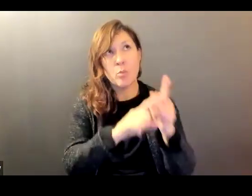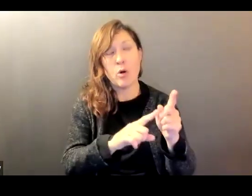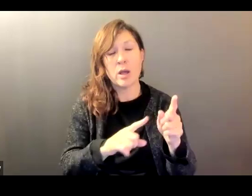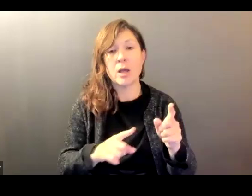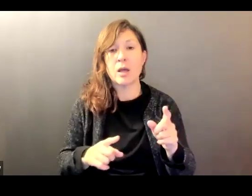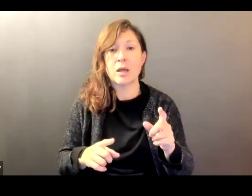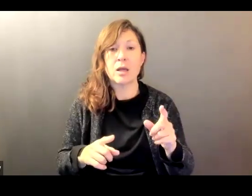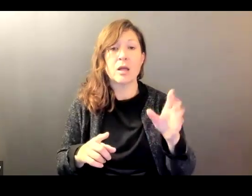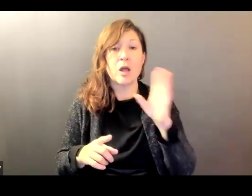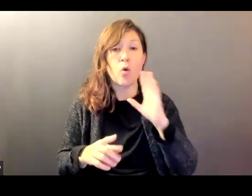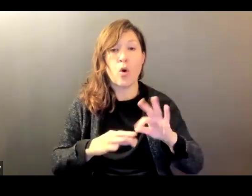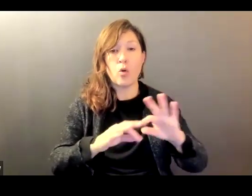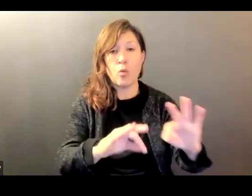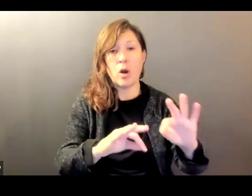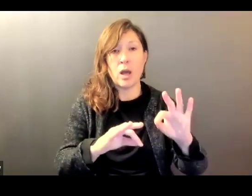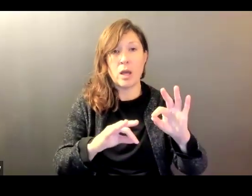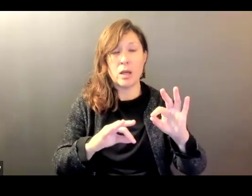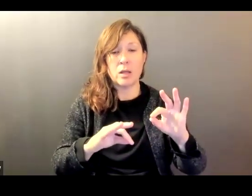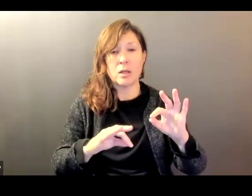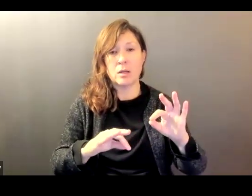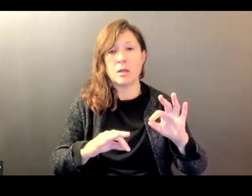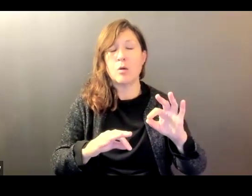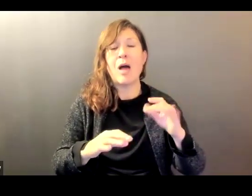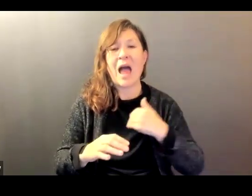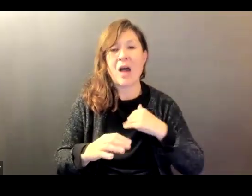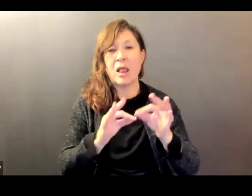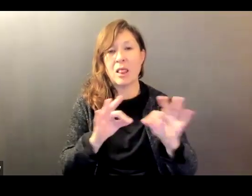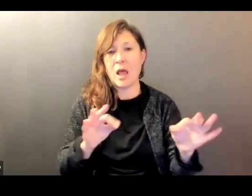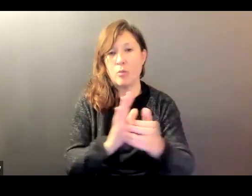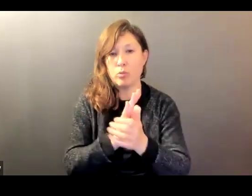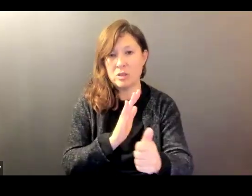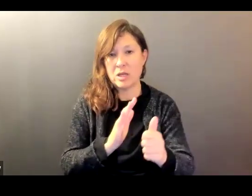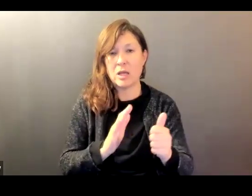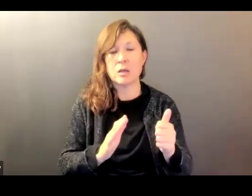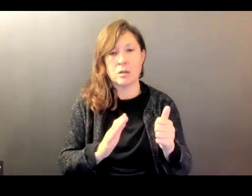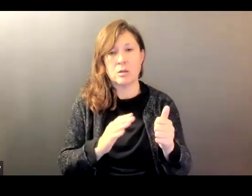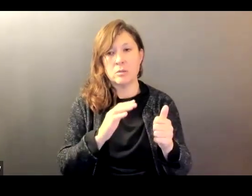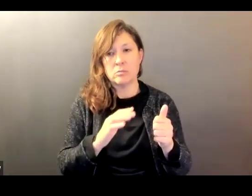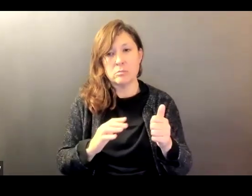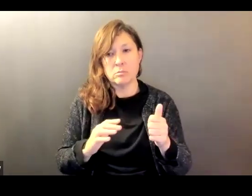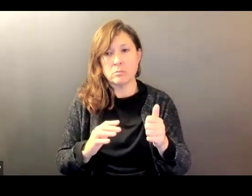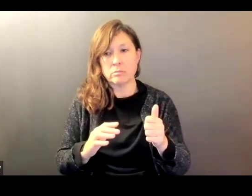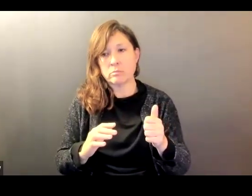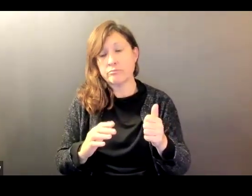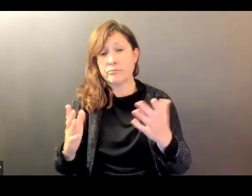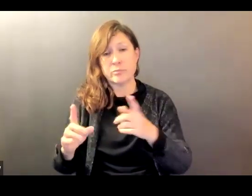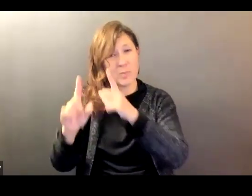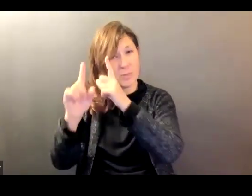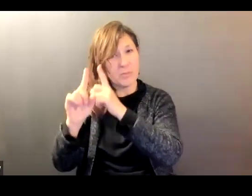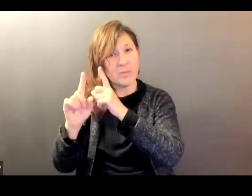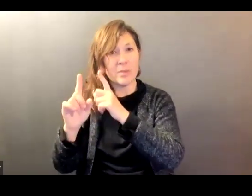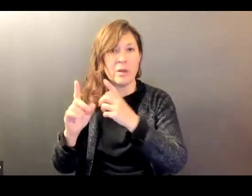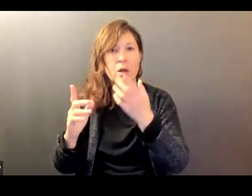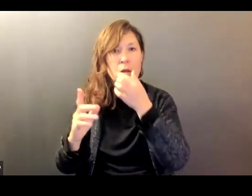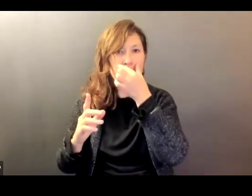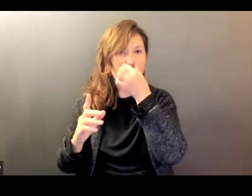language and have language proficiency in two languages. One is the target language, which could be Mandarin, it could